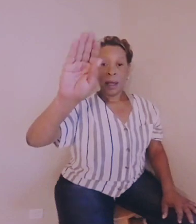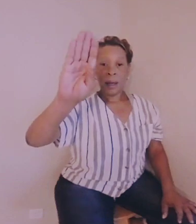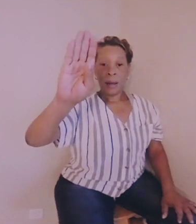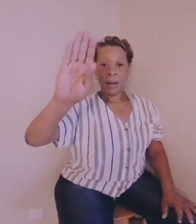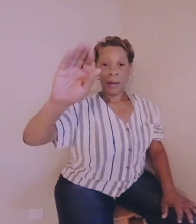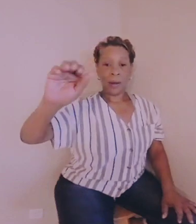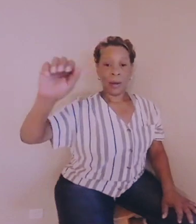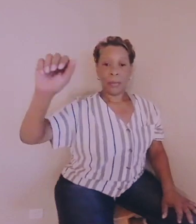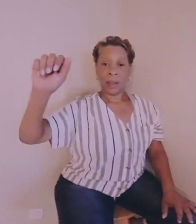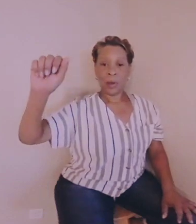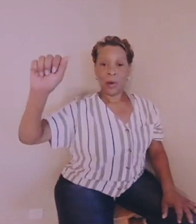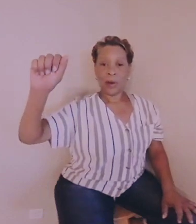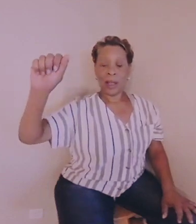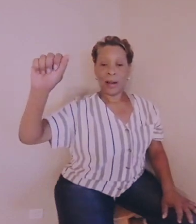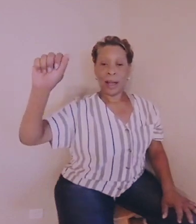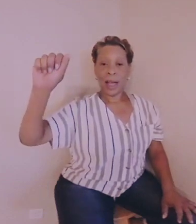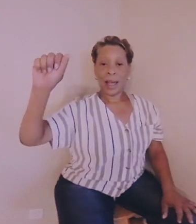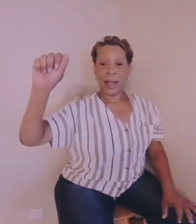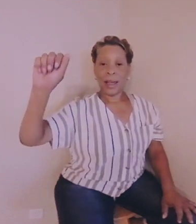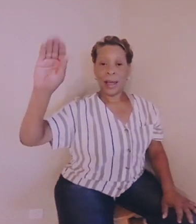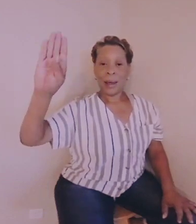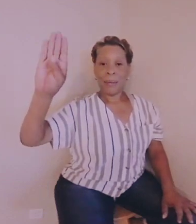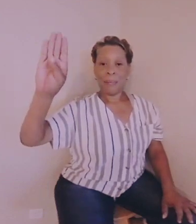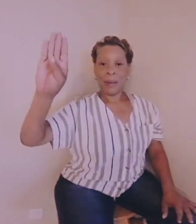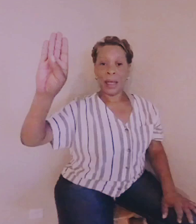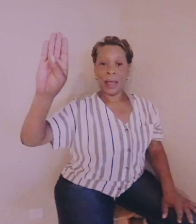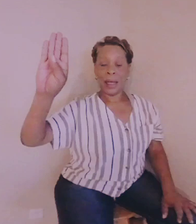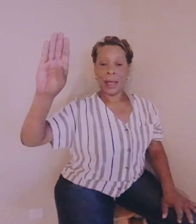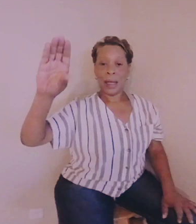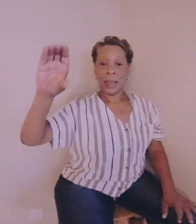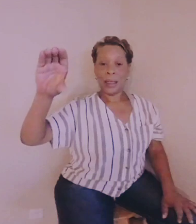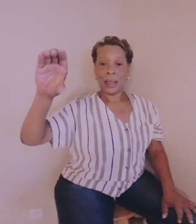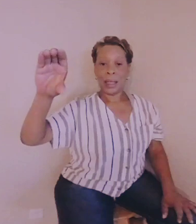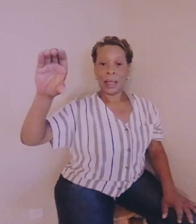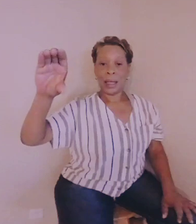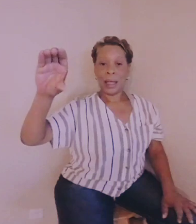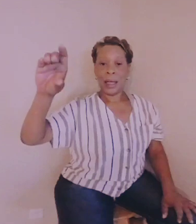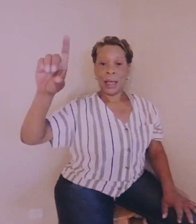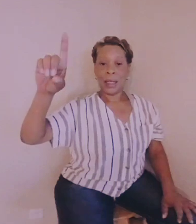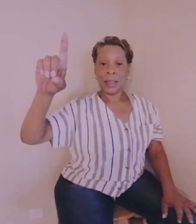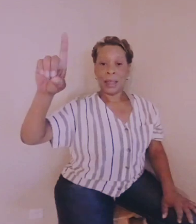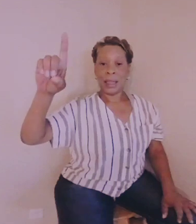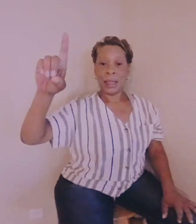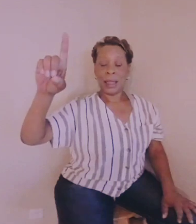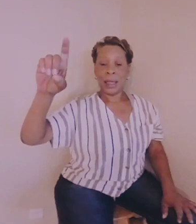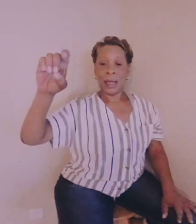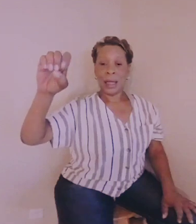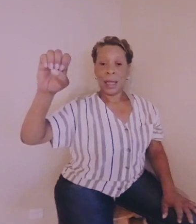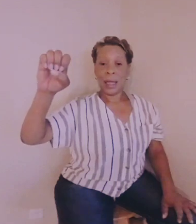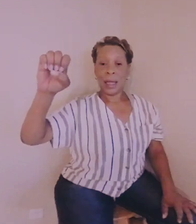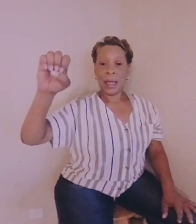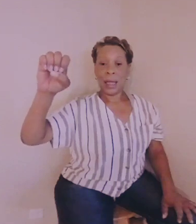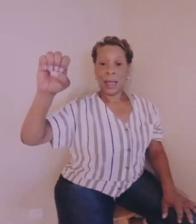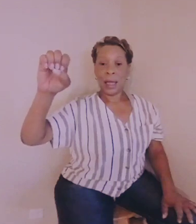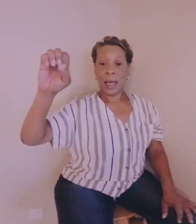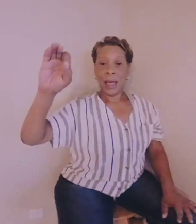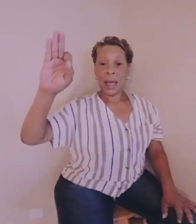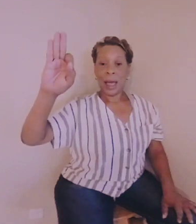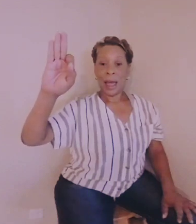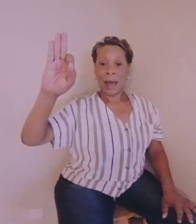A, or let me scoot over here, A, B, C, D, E,